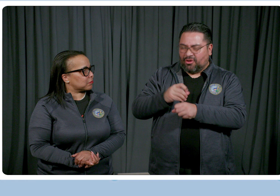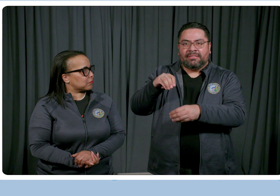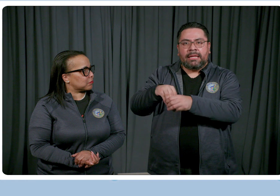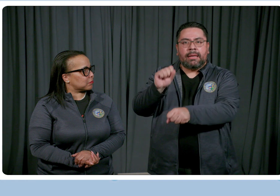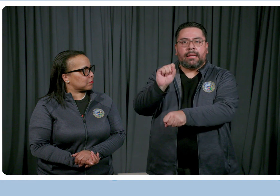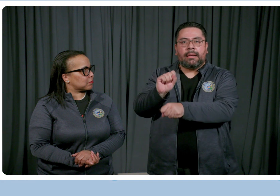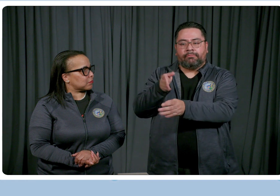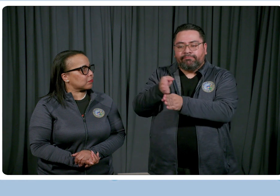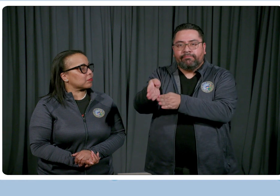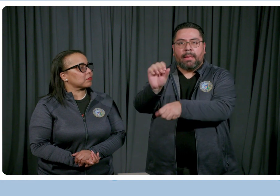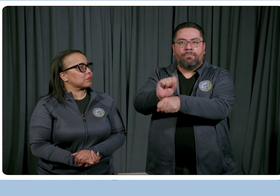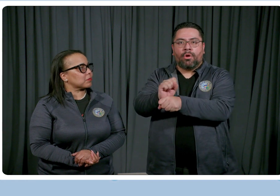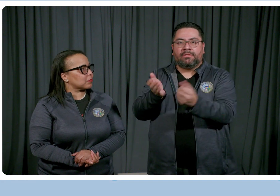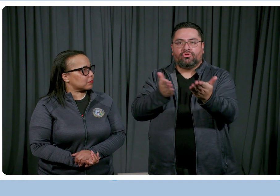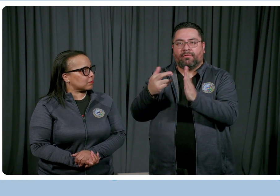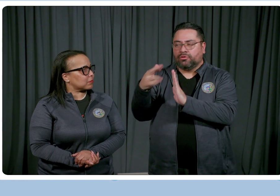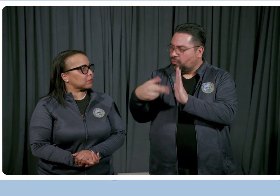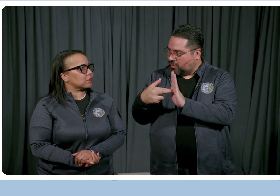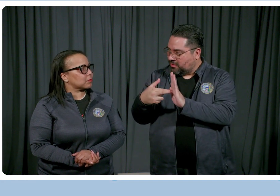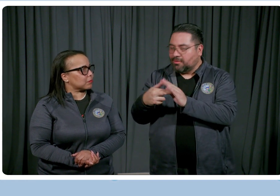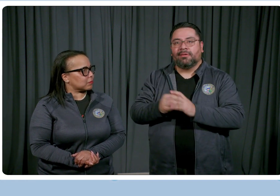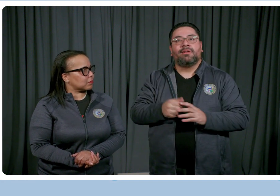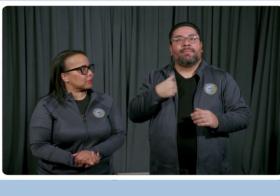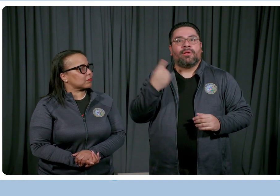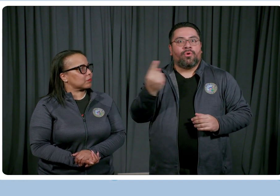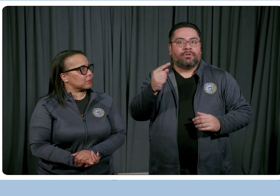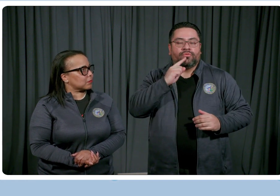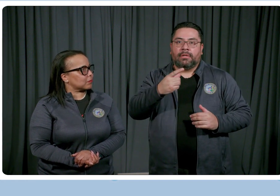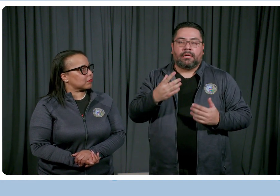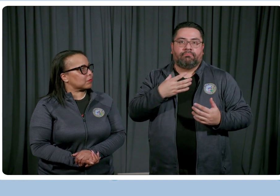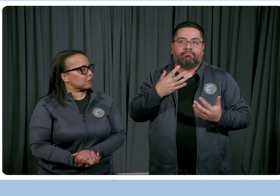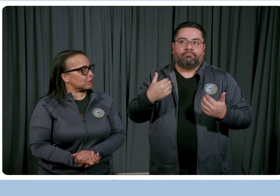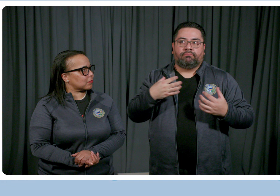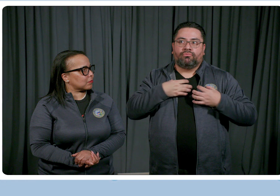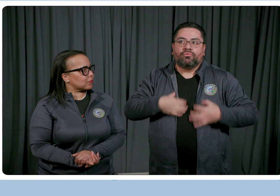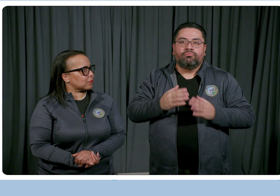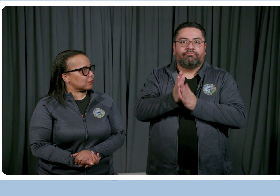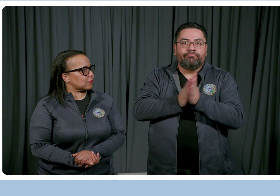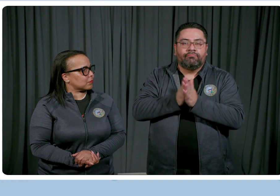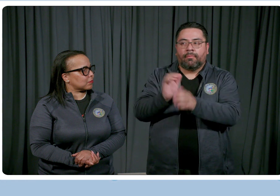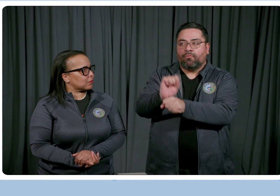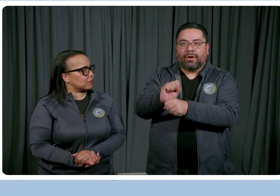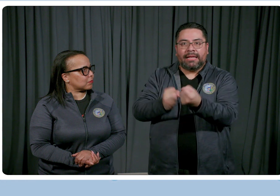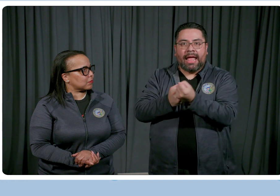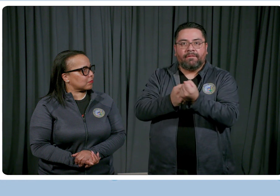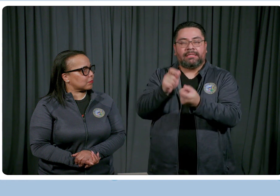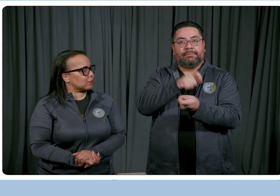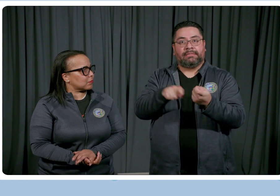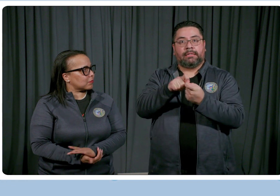in the employment service role. And I have always been really passionate about working and